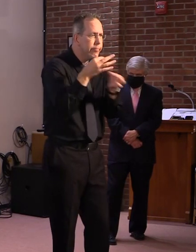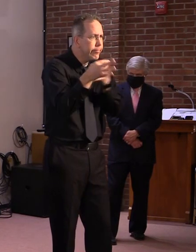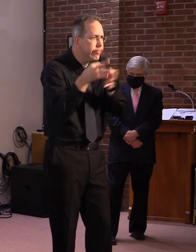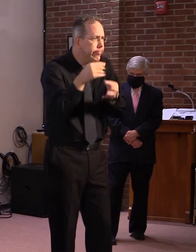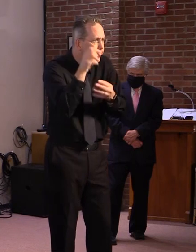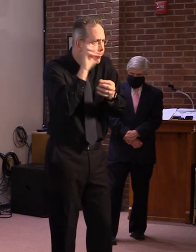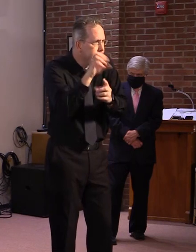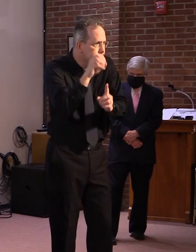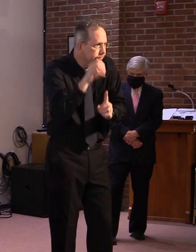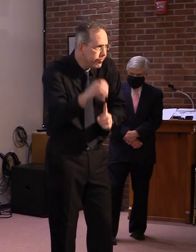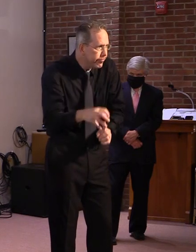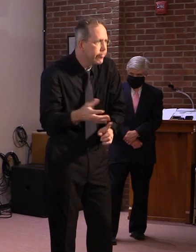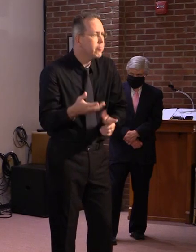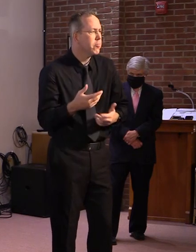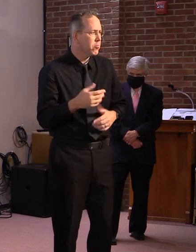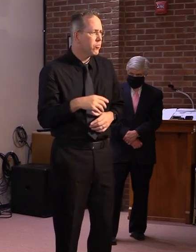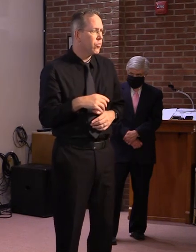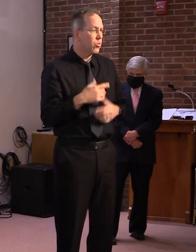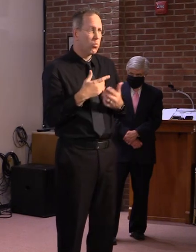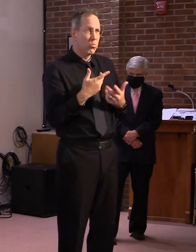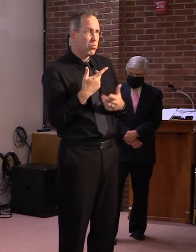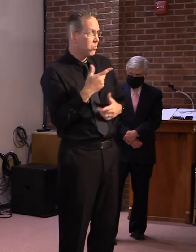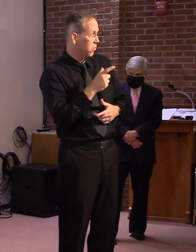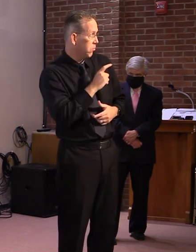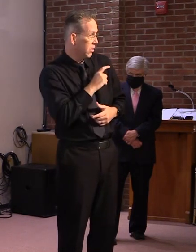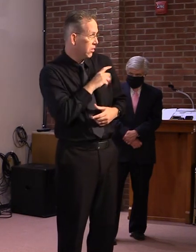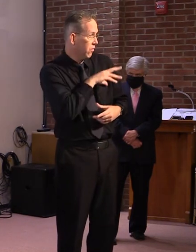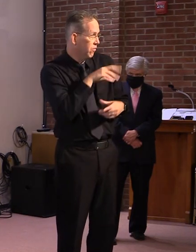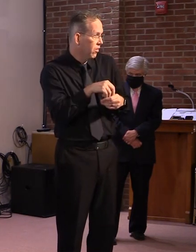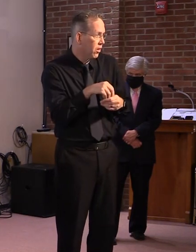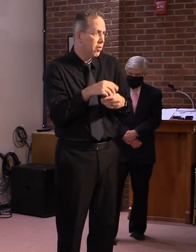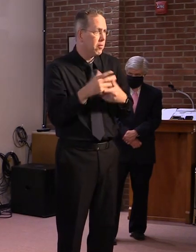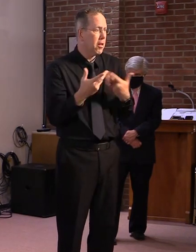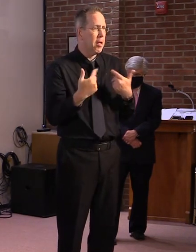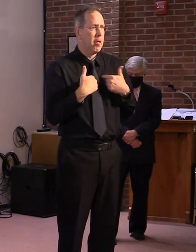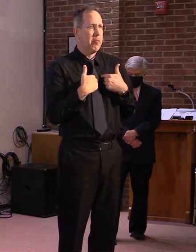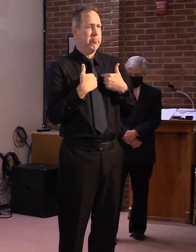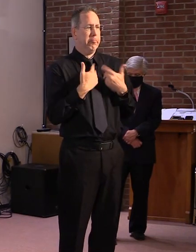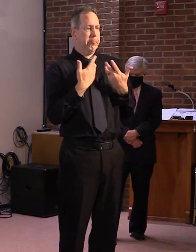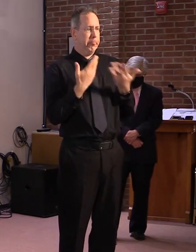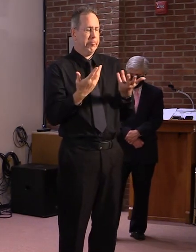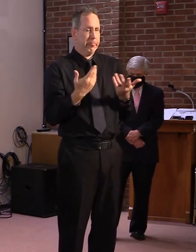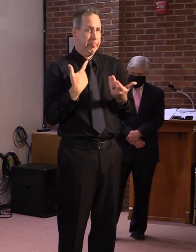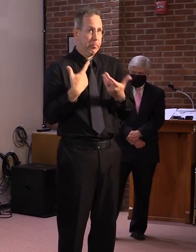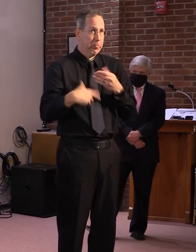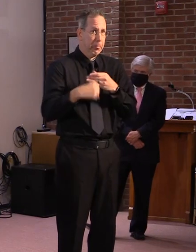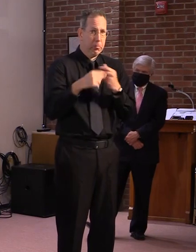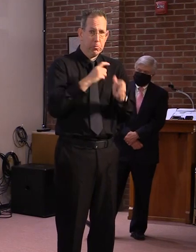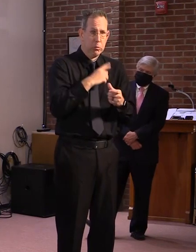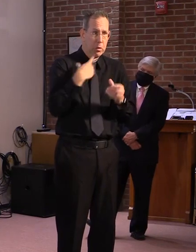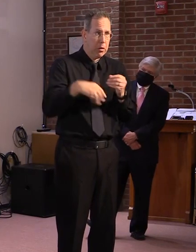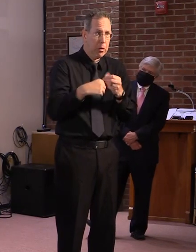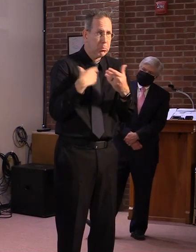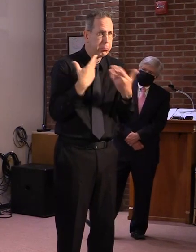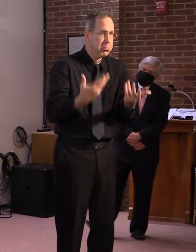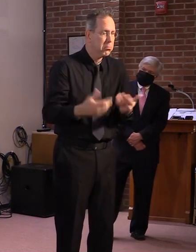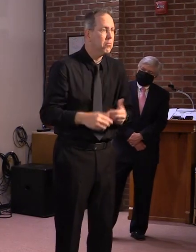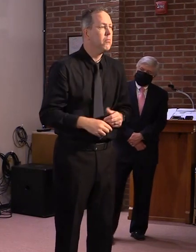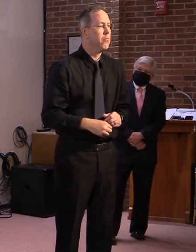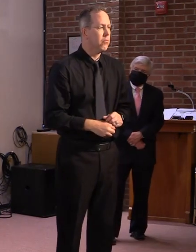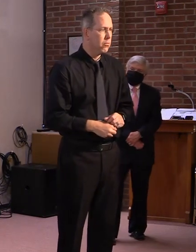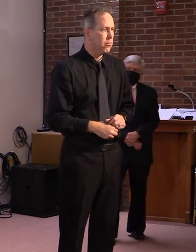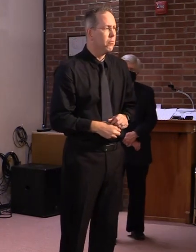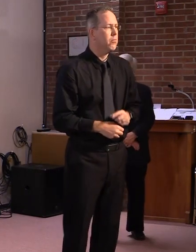head. Yeah, and I'm happy to follow up if it's still hanging. Yeah, the vast majority of the students are contemplating